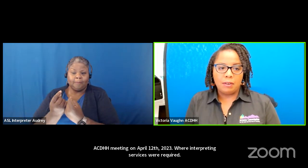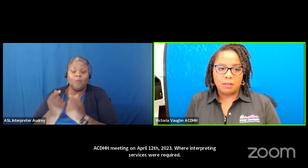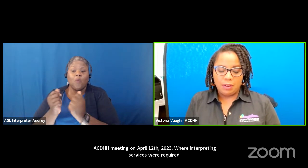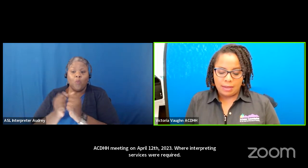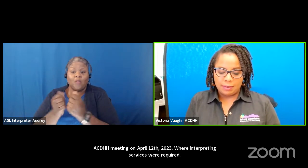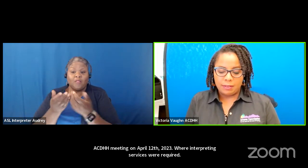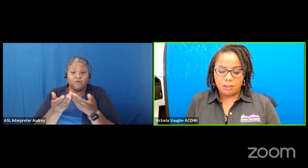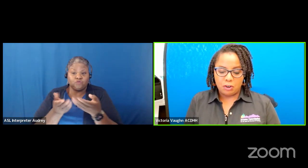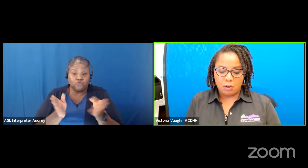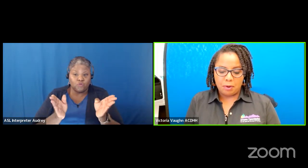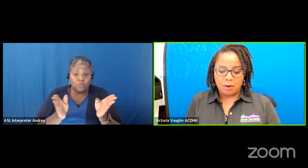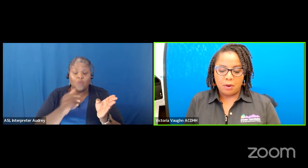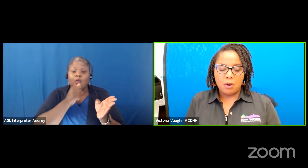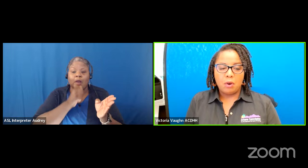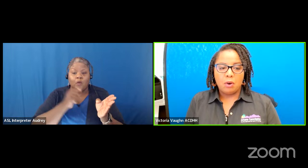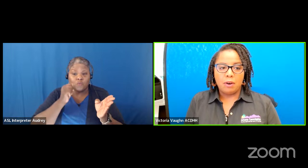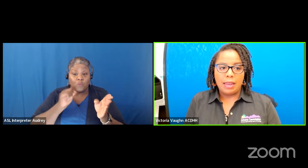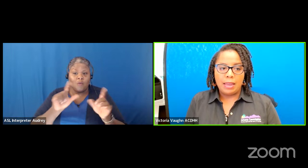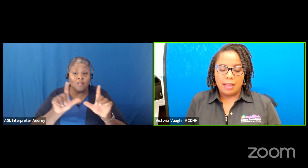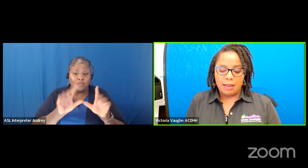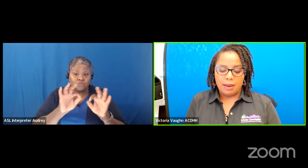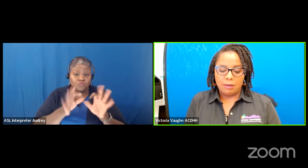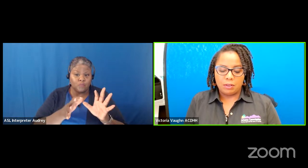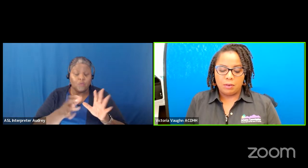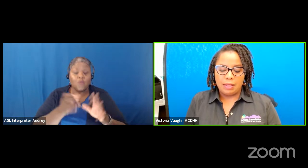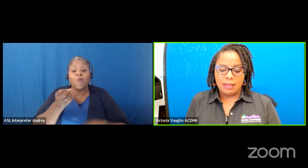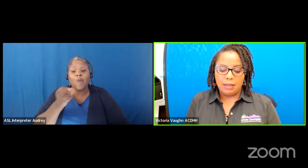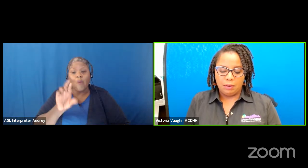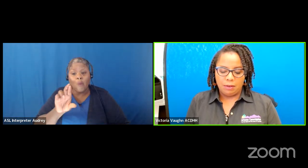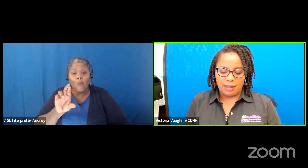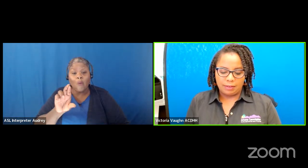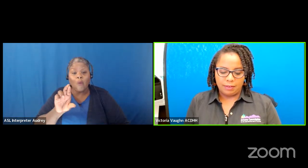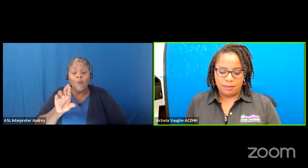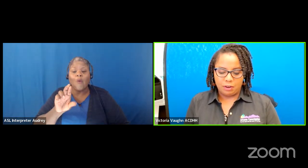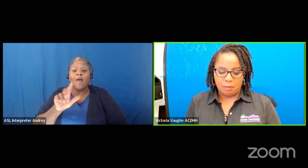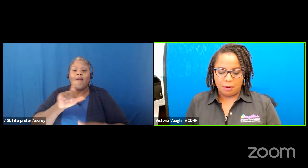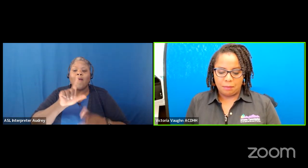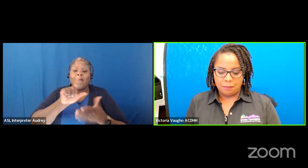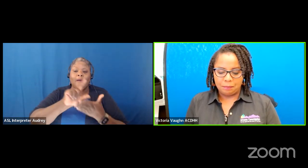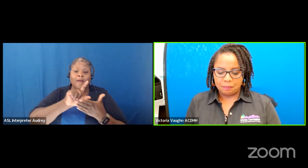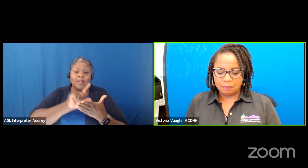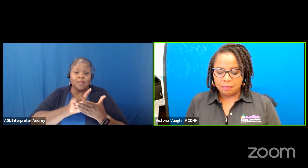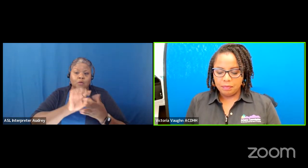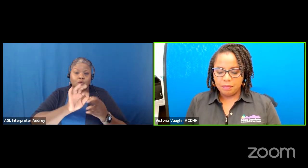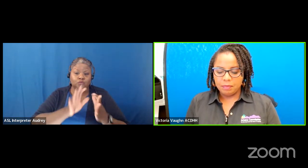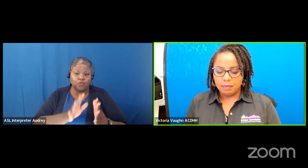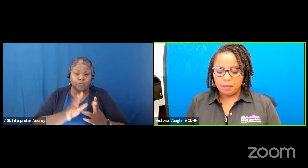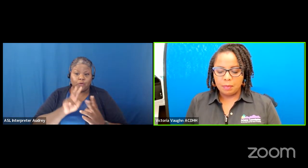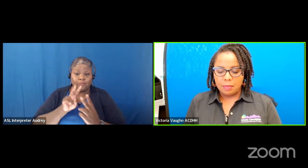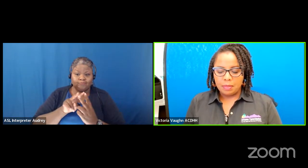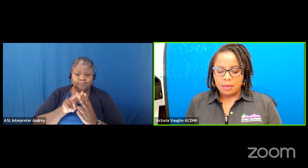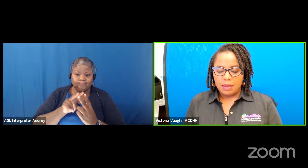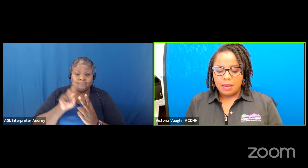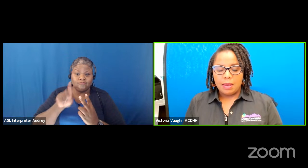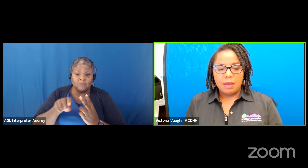general Arizona licensed interpreter or a Arizona legal licensed interpreter.